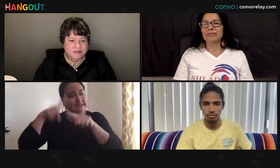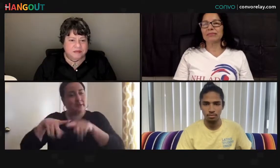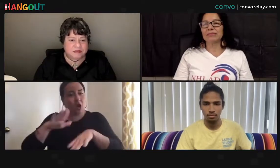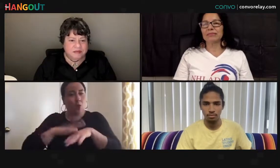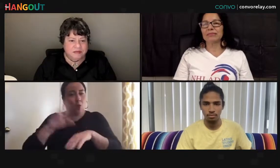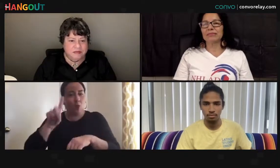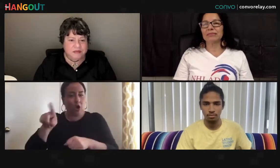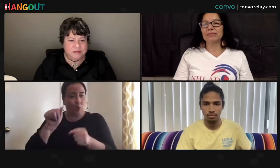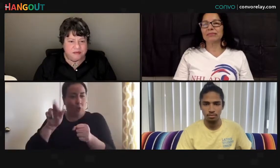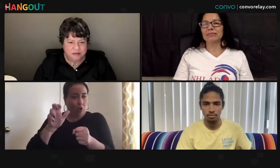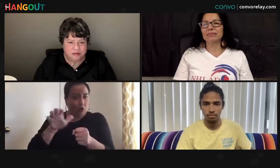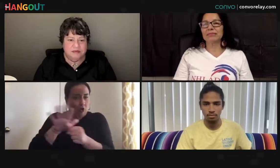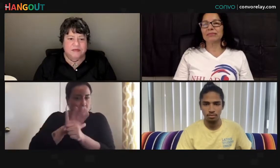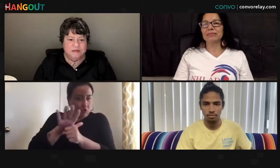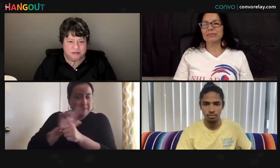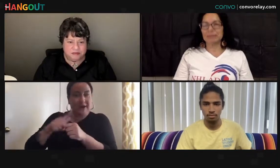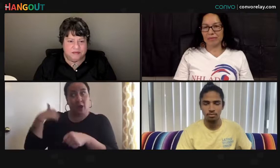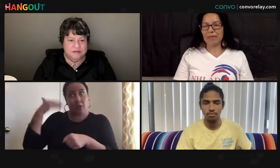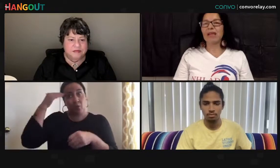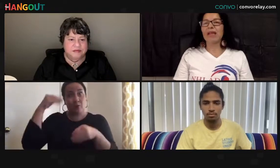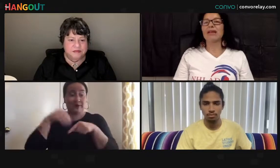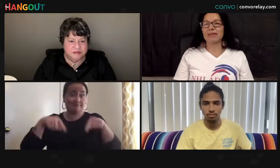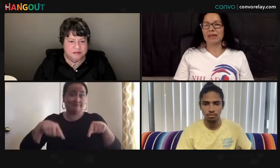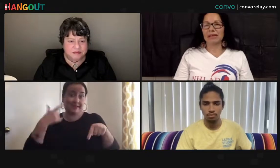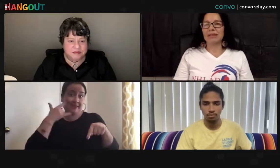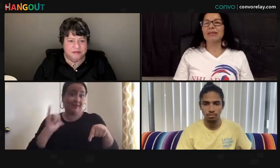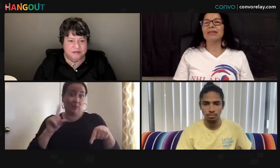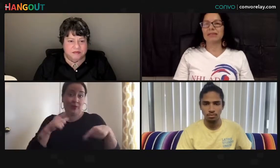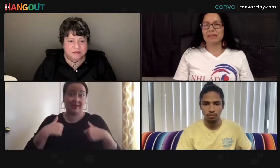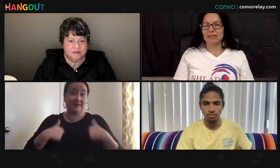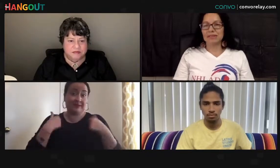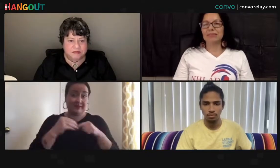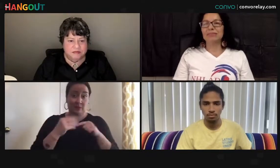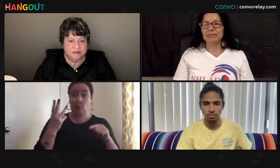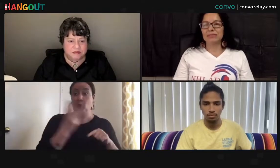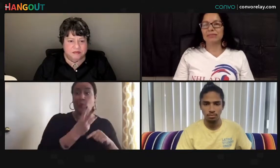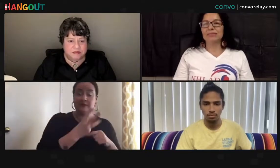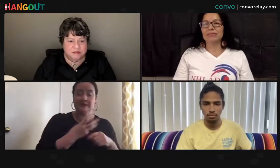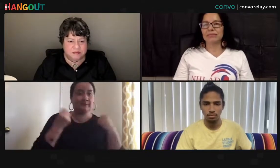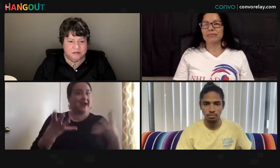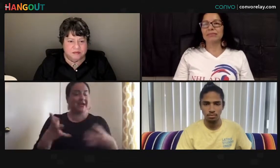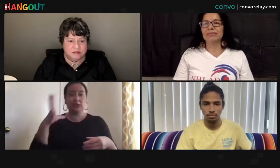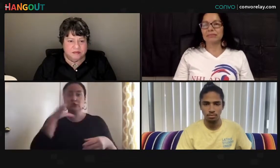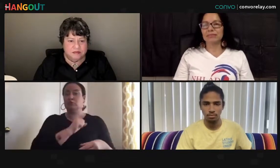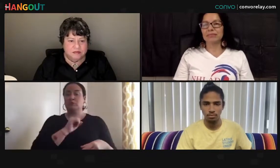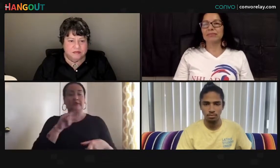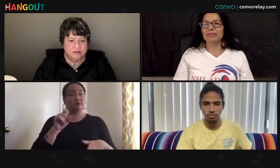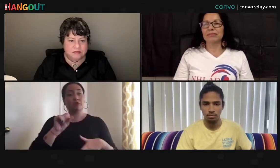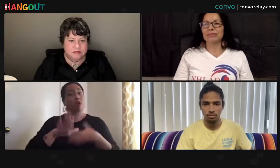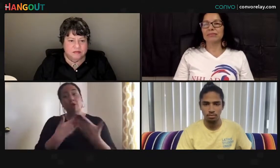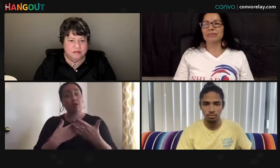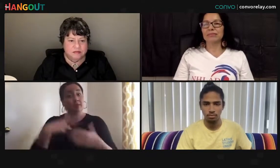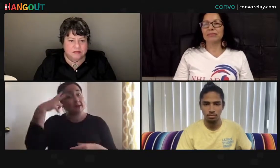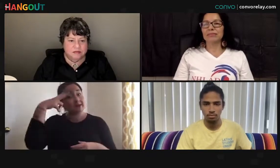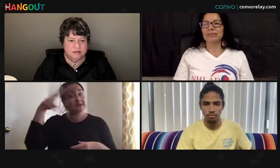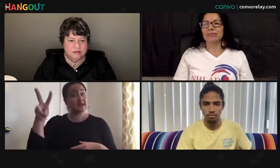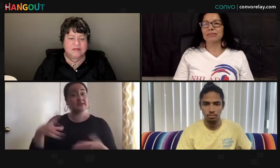and to be honest, I think it depends on where you are. But I know here in California, where I live in the West Coast, a lot of people assume that